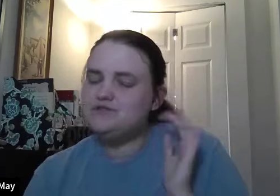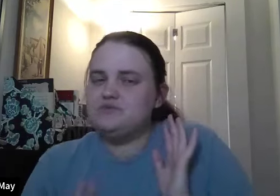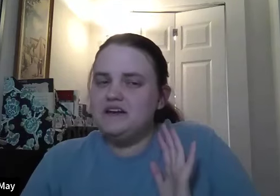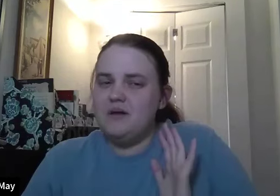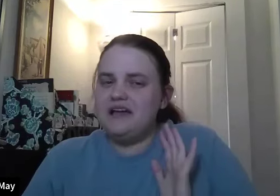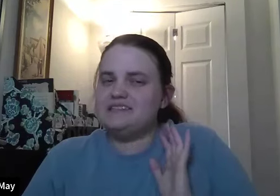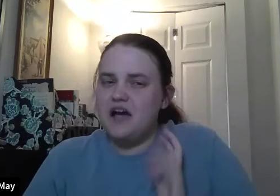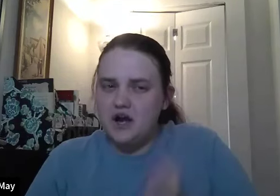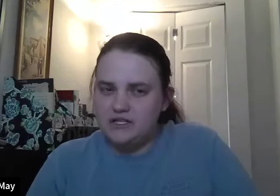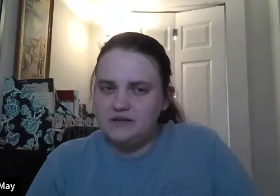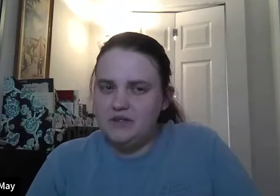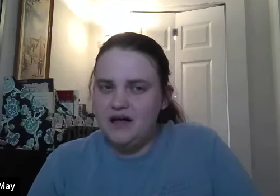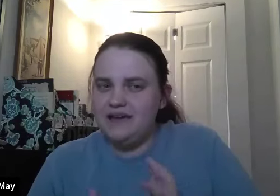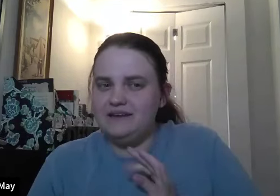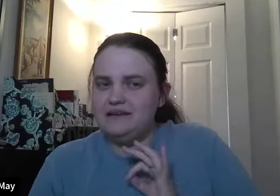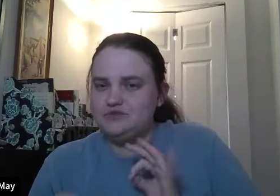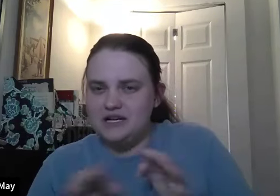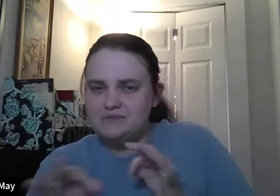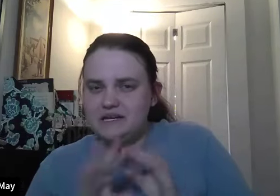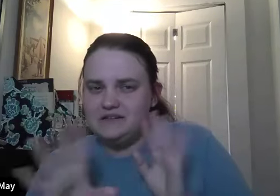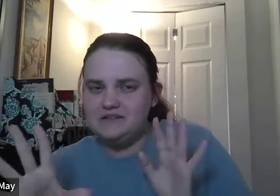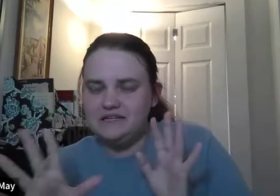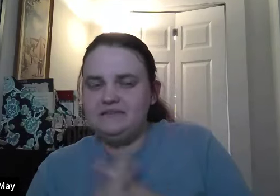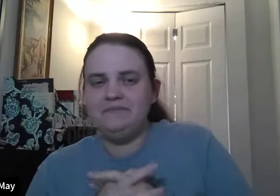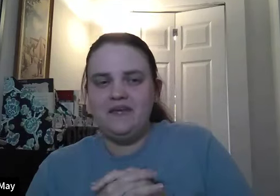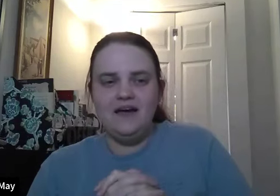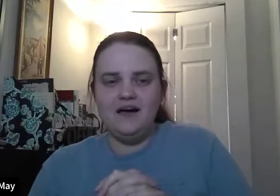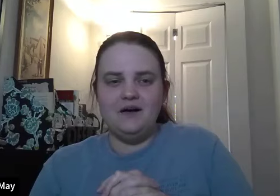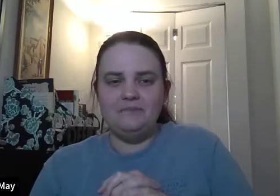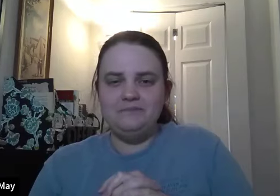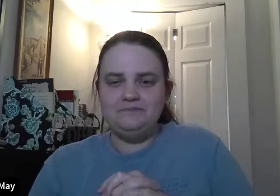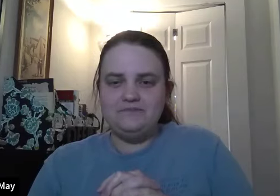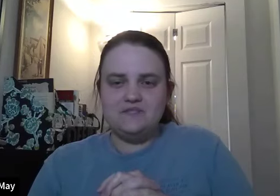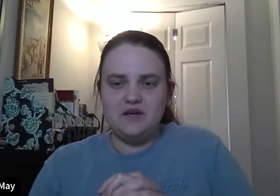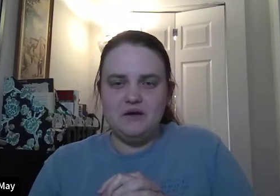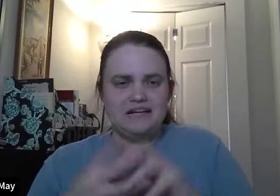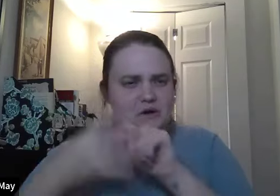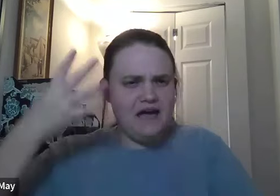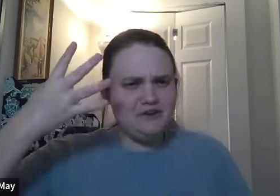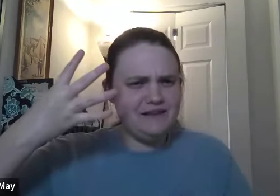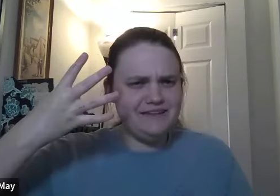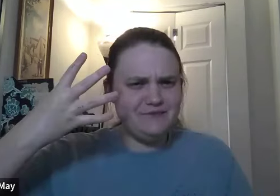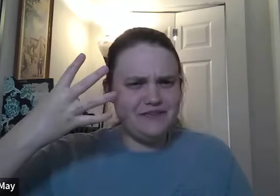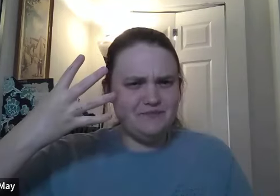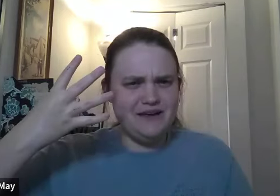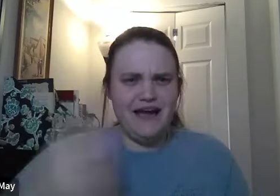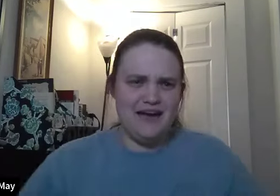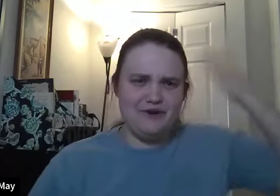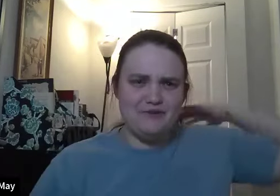it's really complicated. It's kind of hard to apply and I'm trying to explain it clearly. And I don't have a great list for this one. I have good for